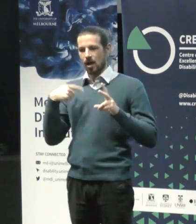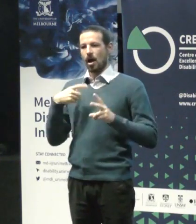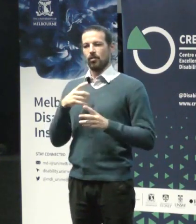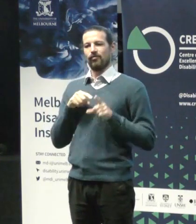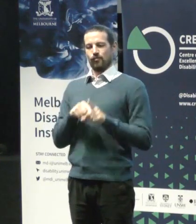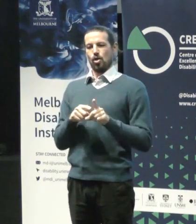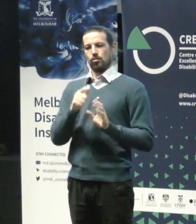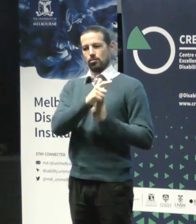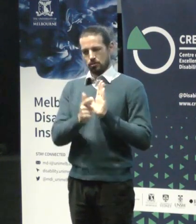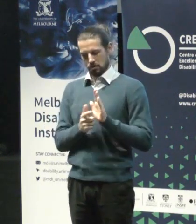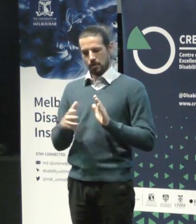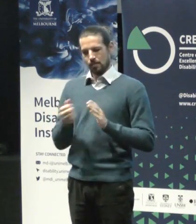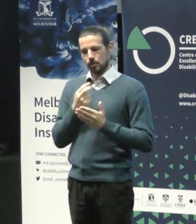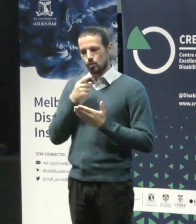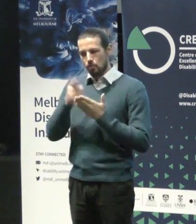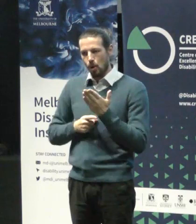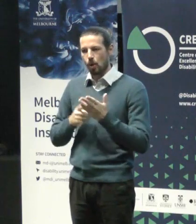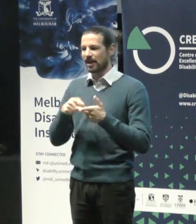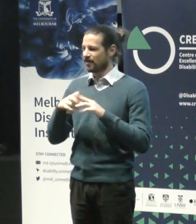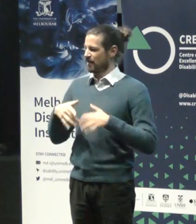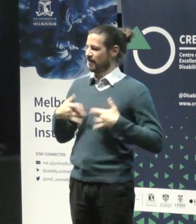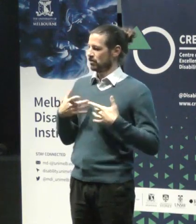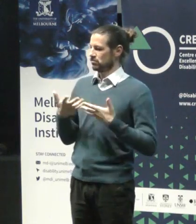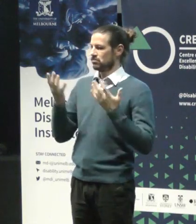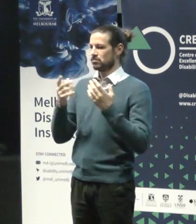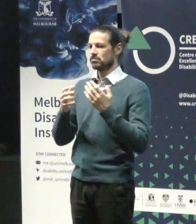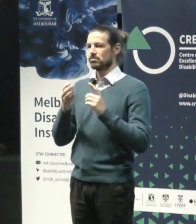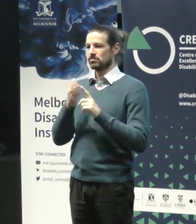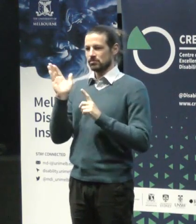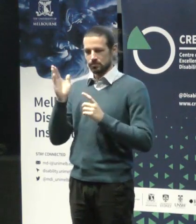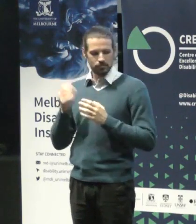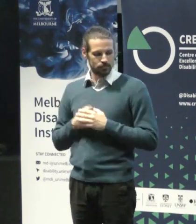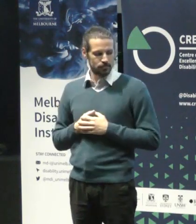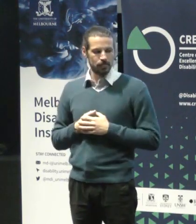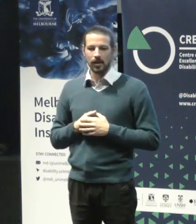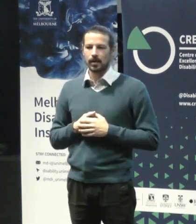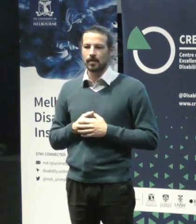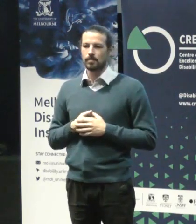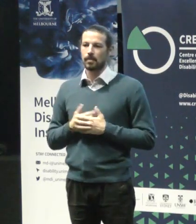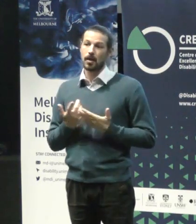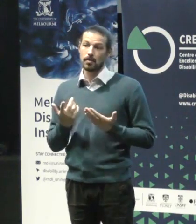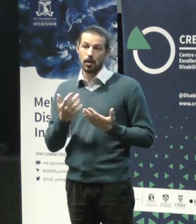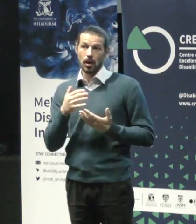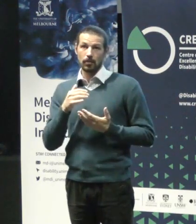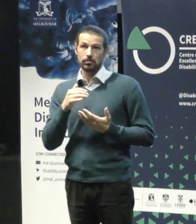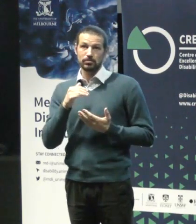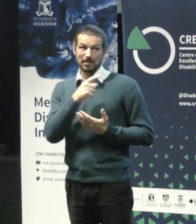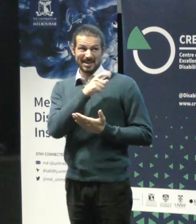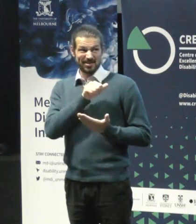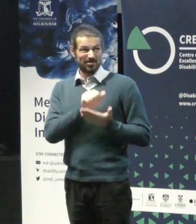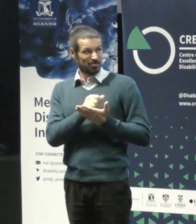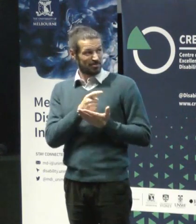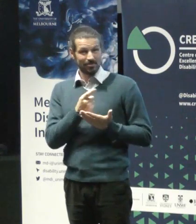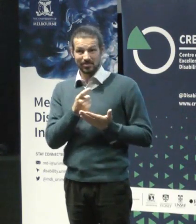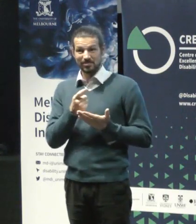make a report to someone if I felt something wasn't right. Well, I'll give you the tip. I'm not employing them. But maybe they're right. Maybe it